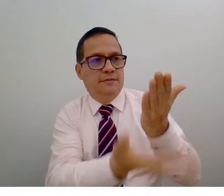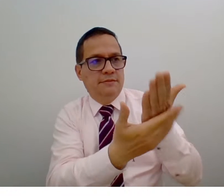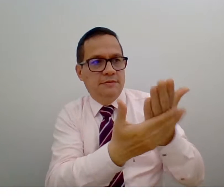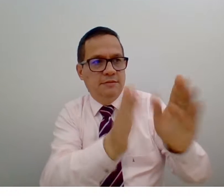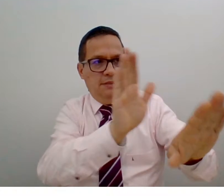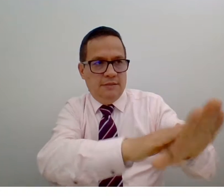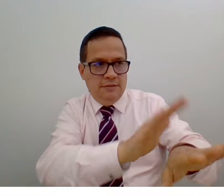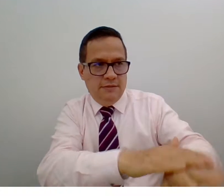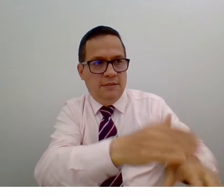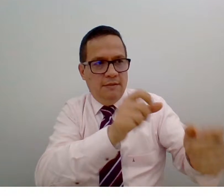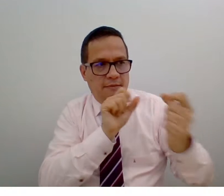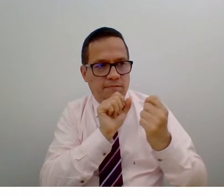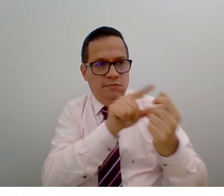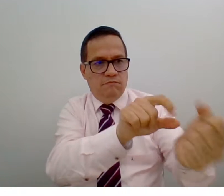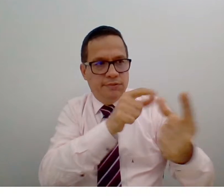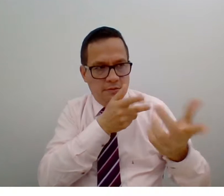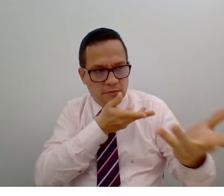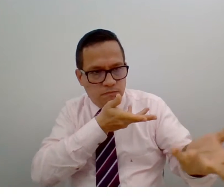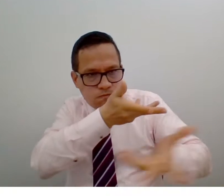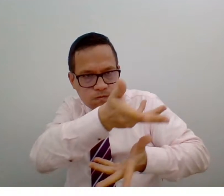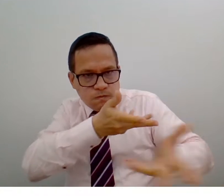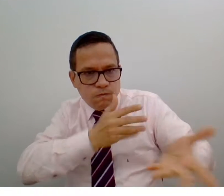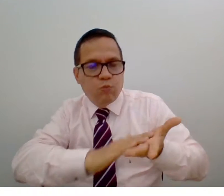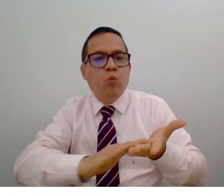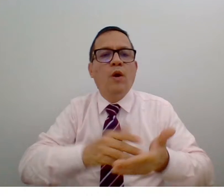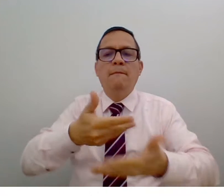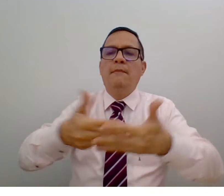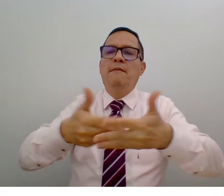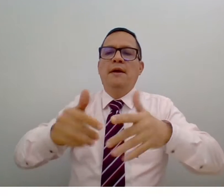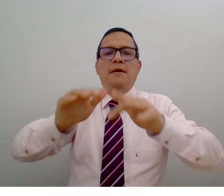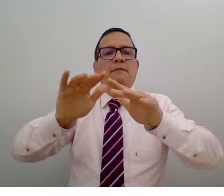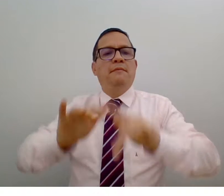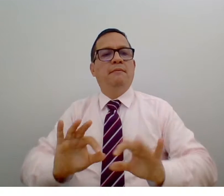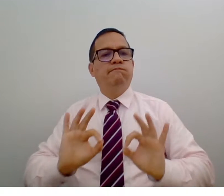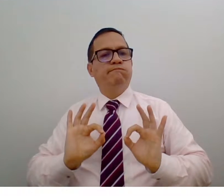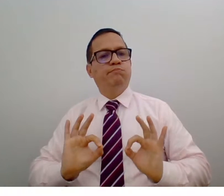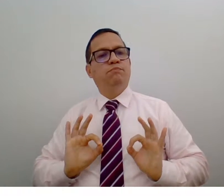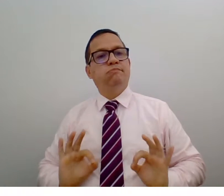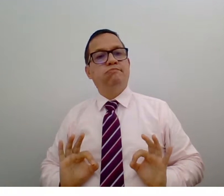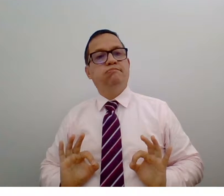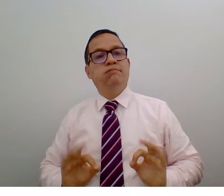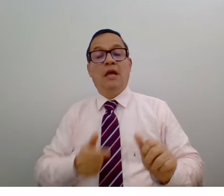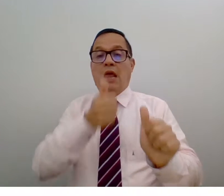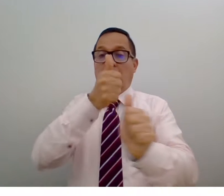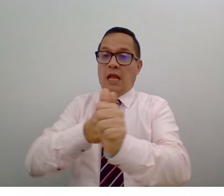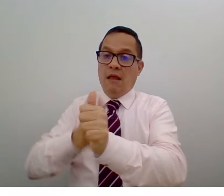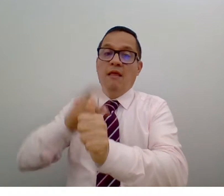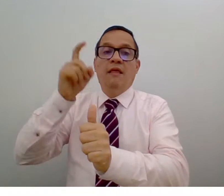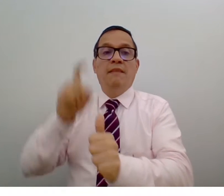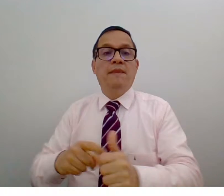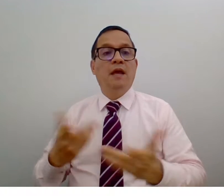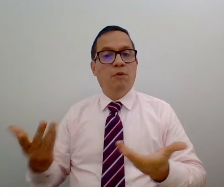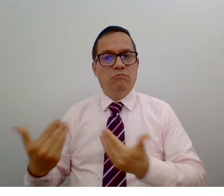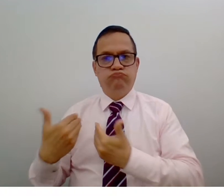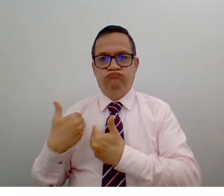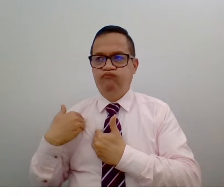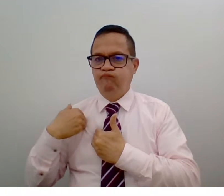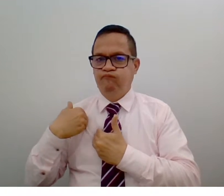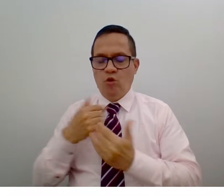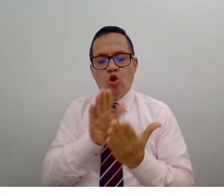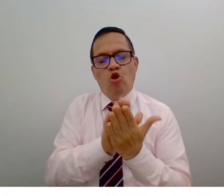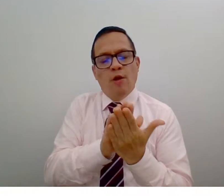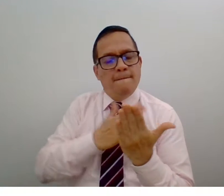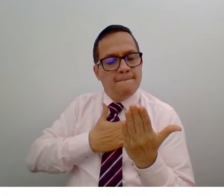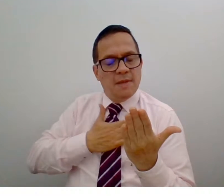in order to help them improve their compositions. Each student must submit their own